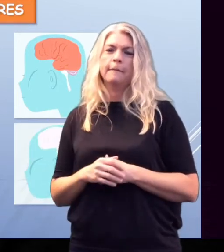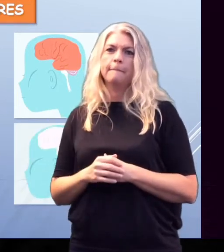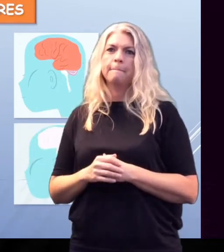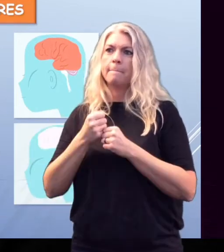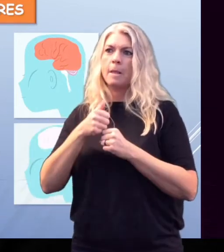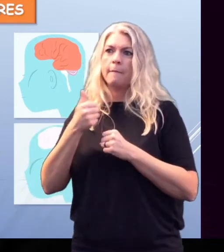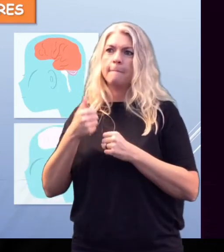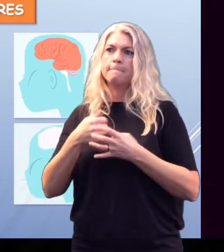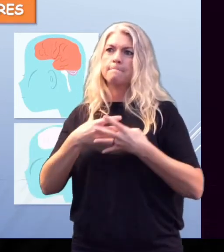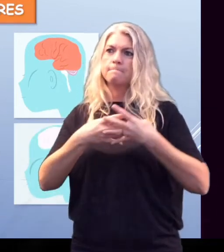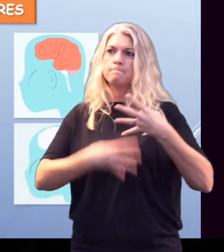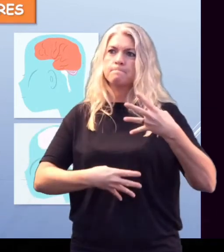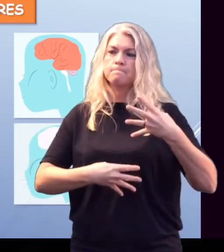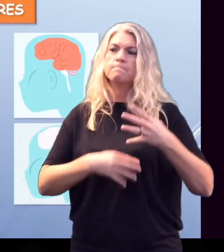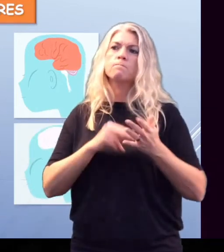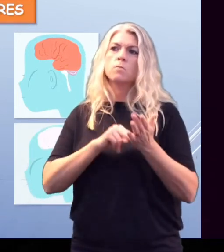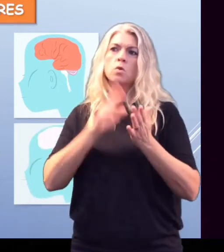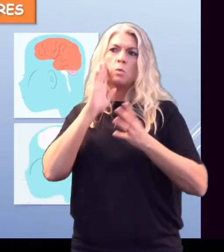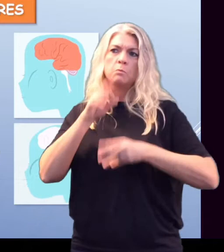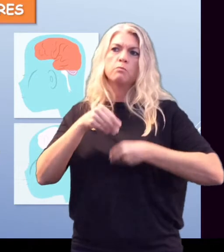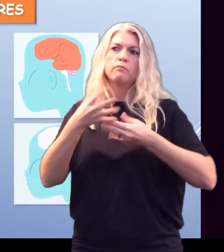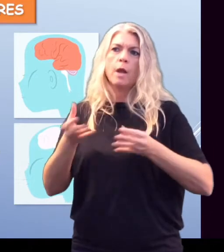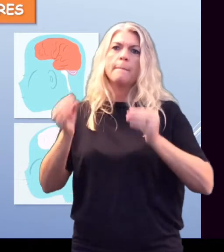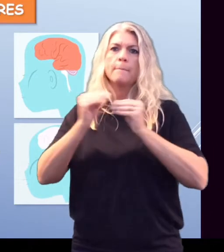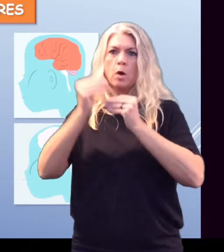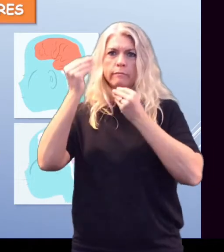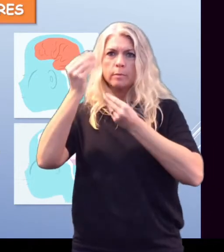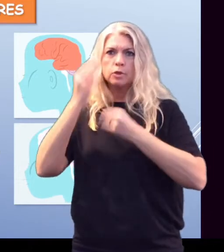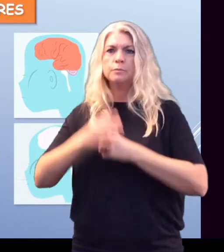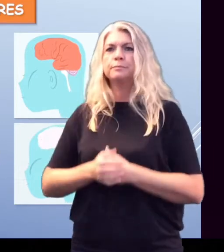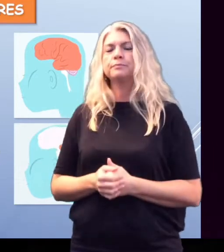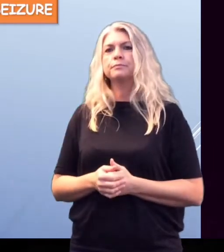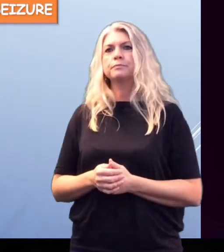will provide additional information.